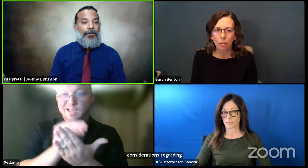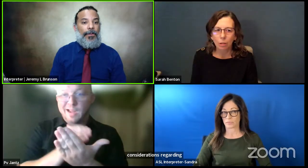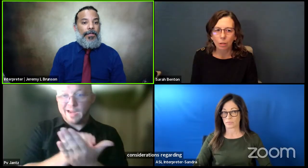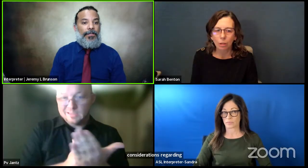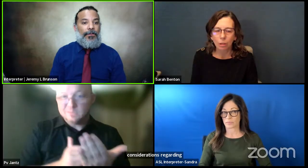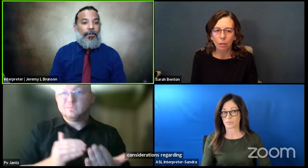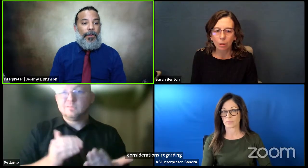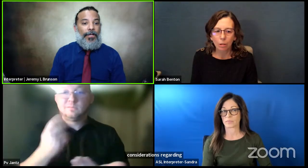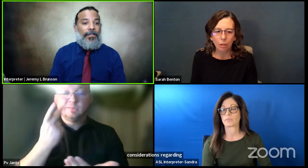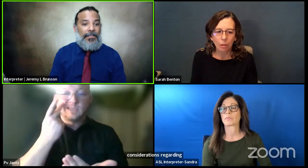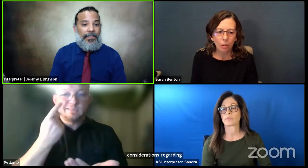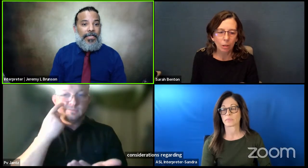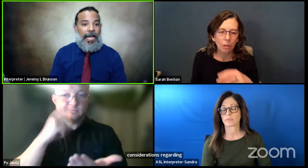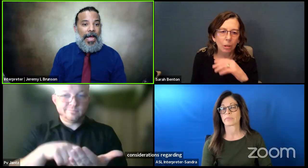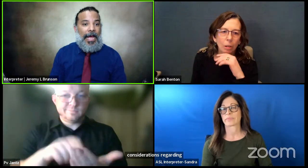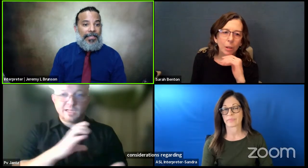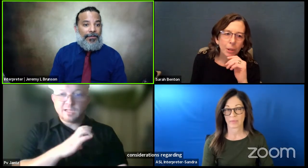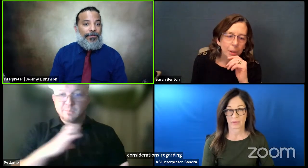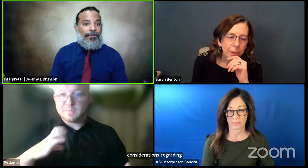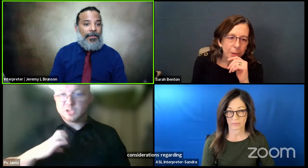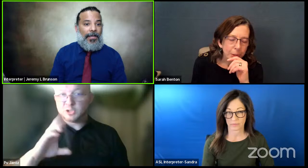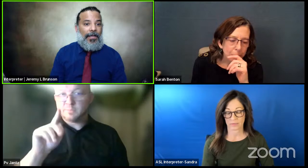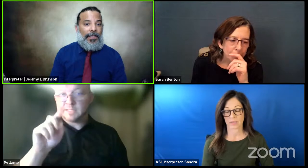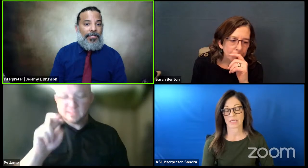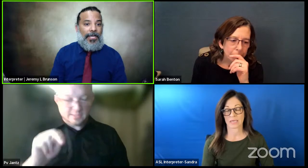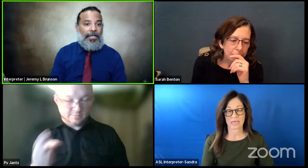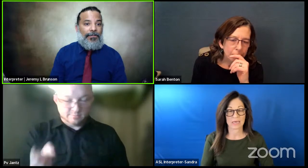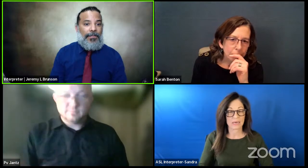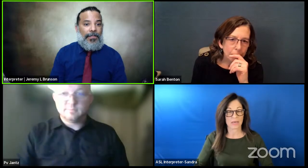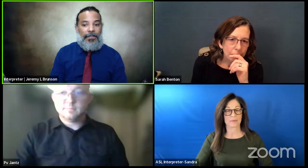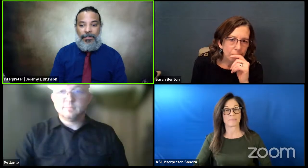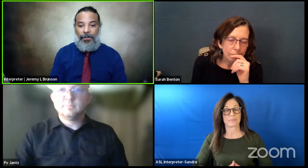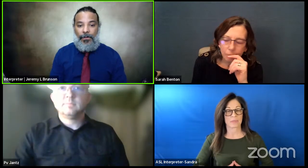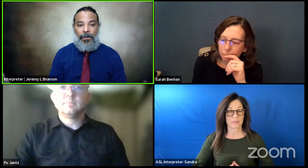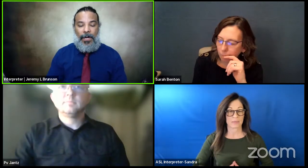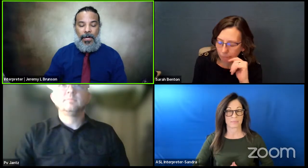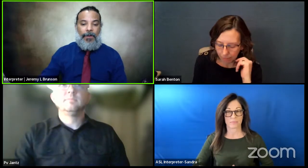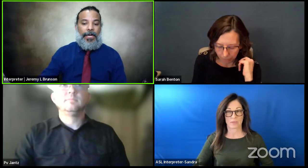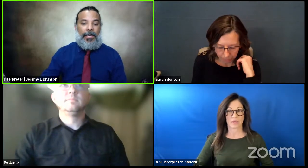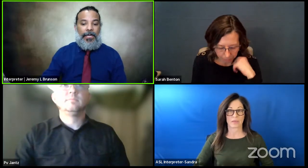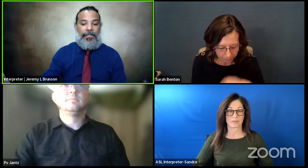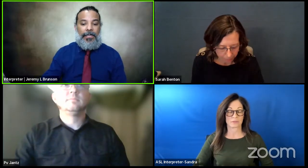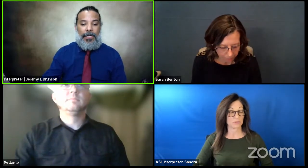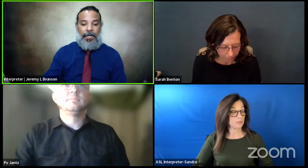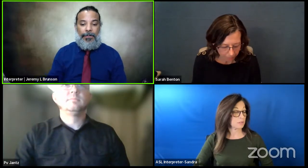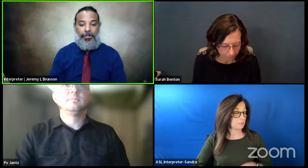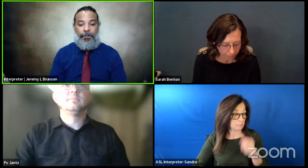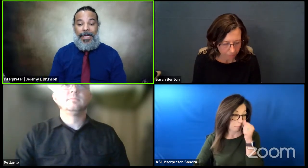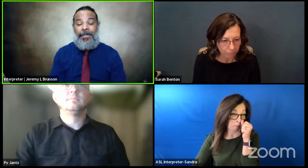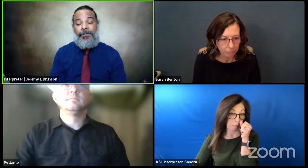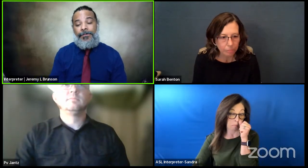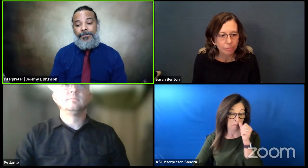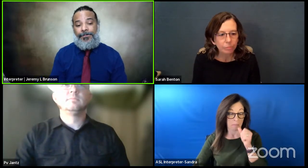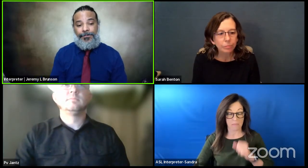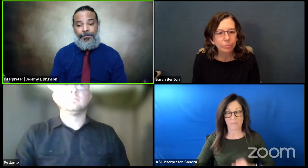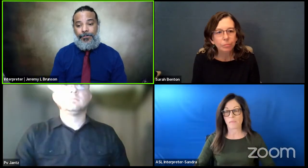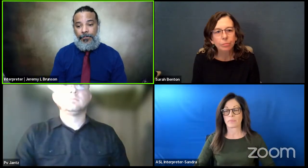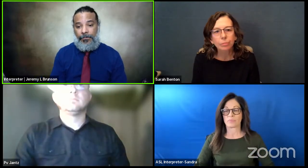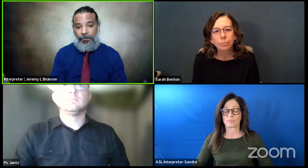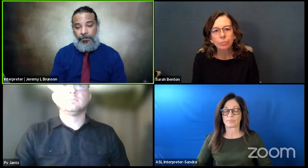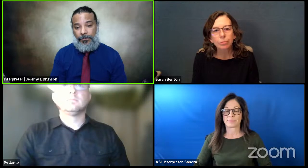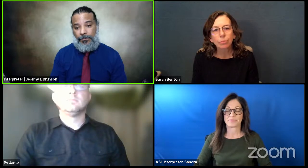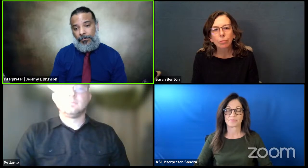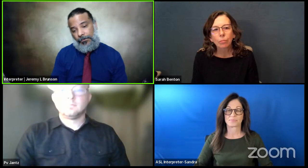I want to remind you this is an active agenda item. So I recognize Commissioner Benton.